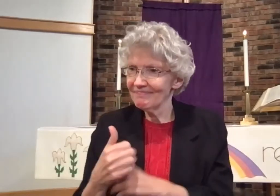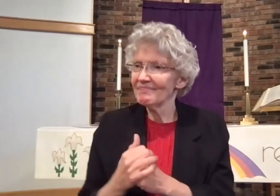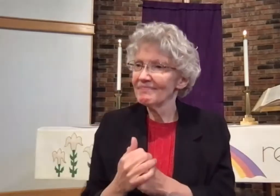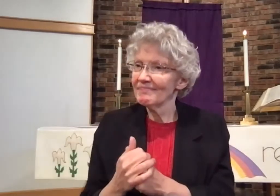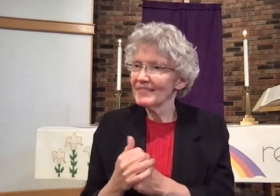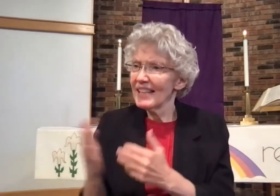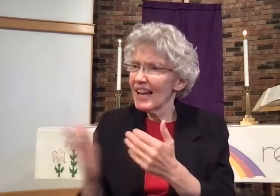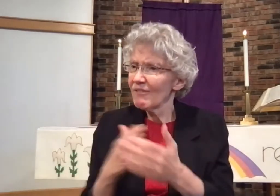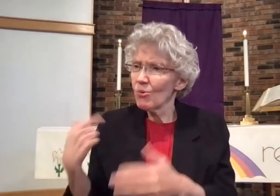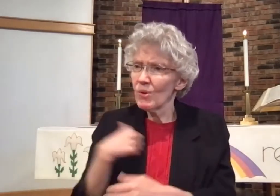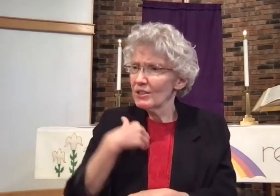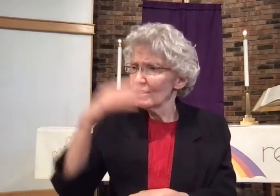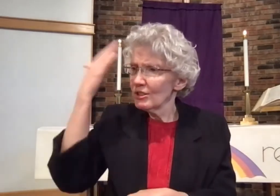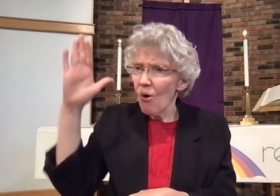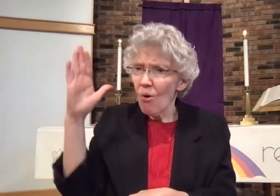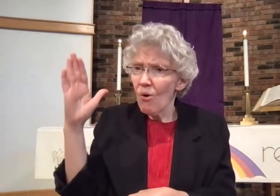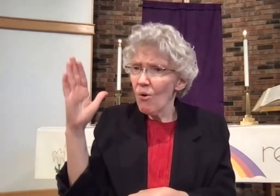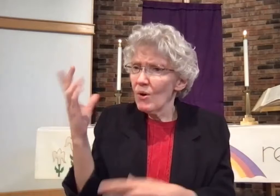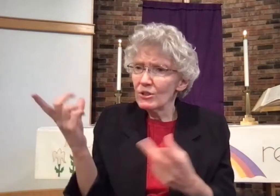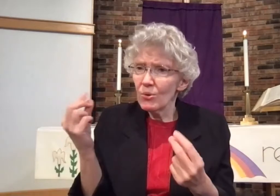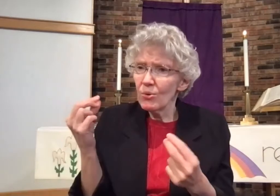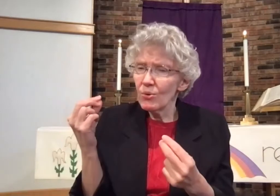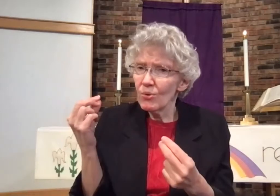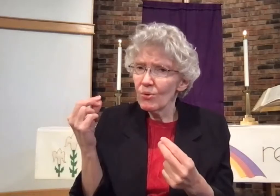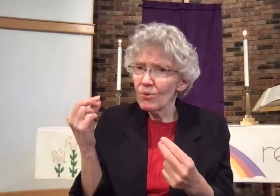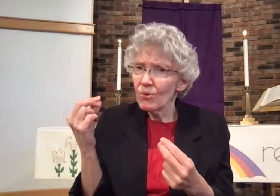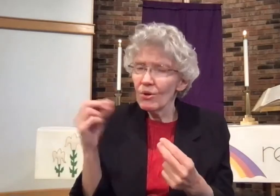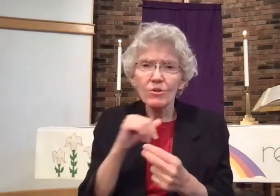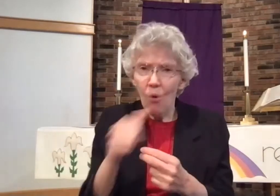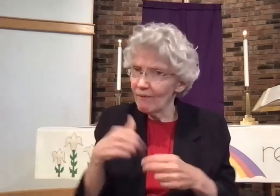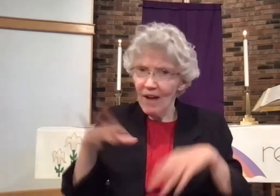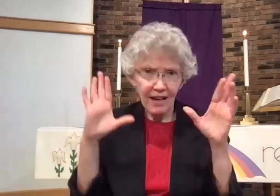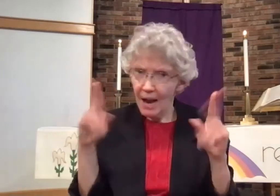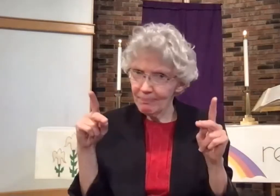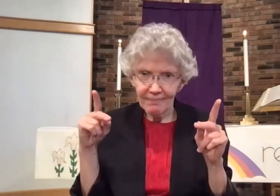crushed. We are perplexed, but we are not driven to despair.